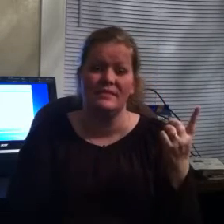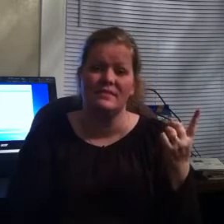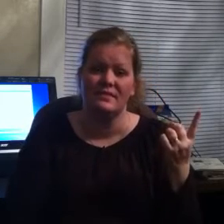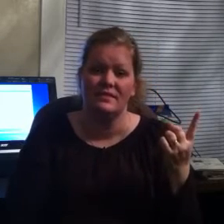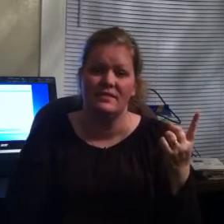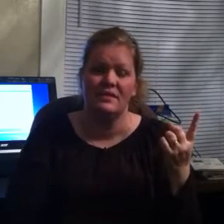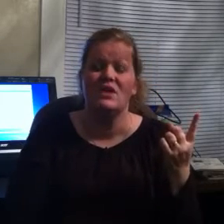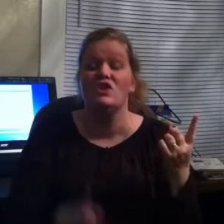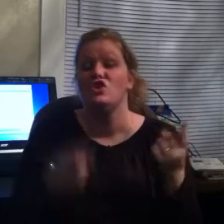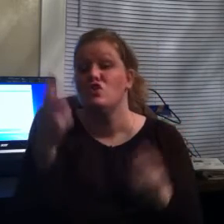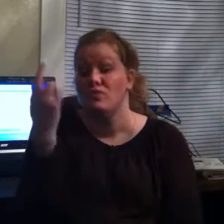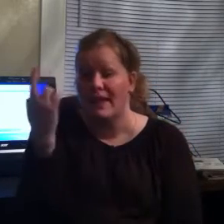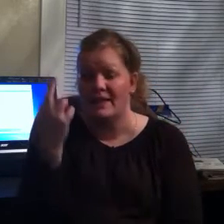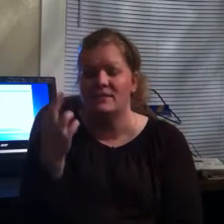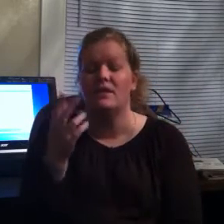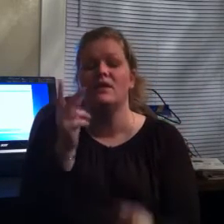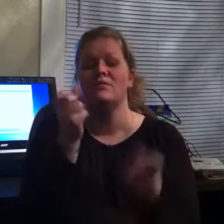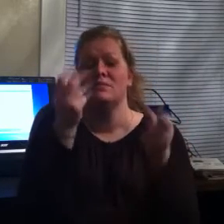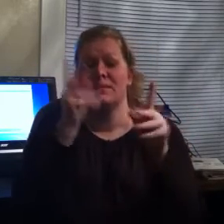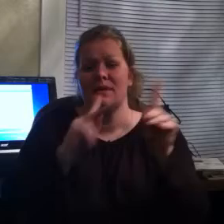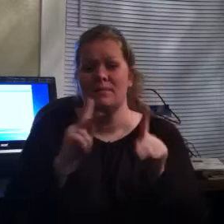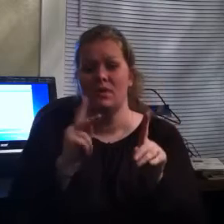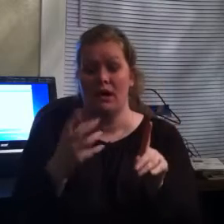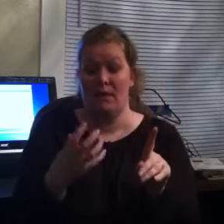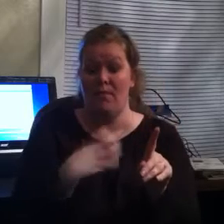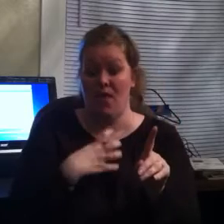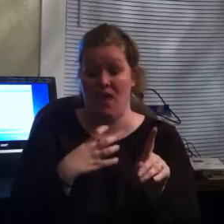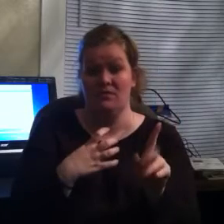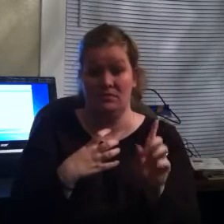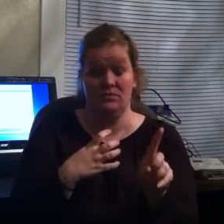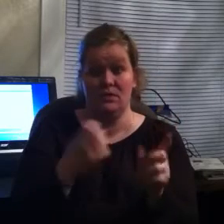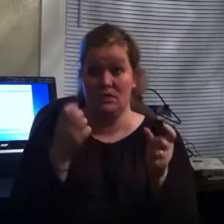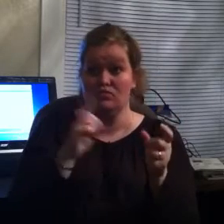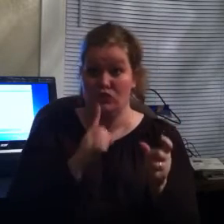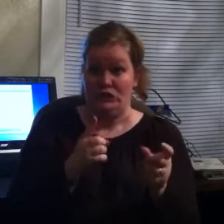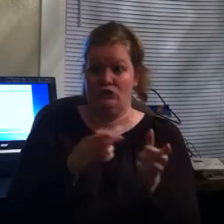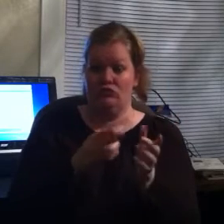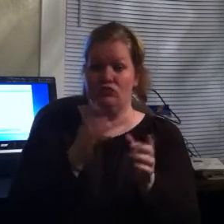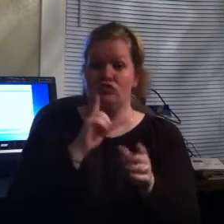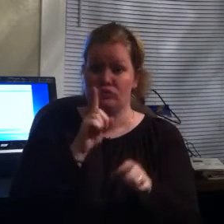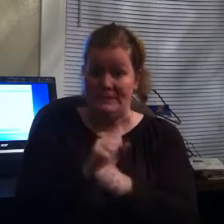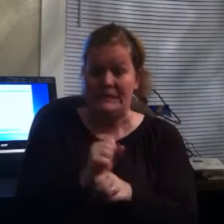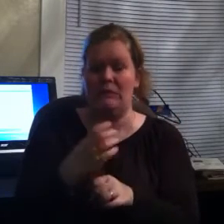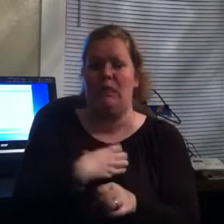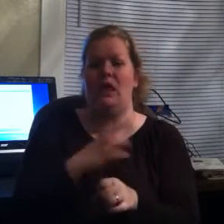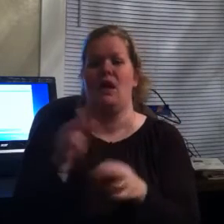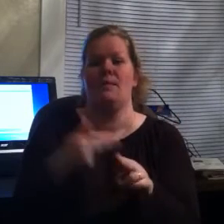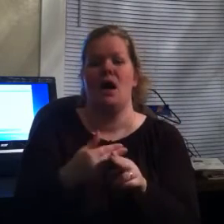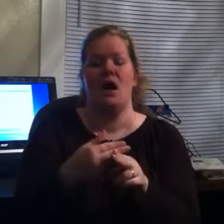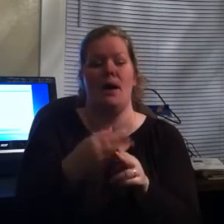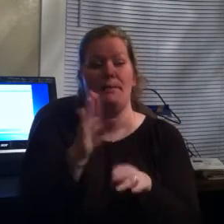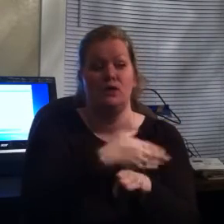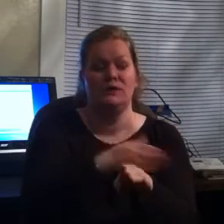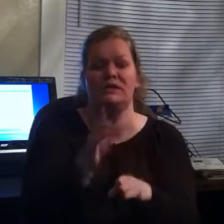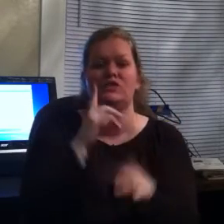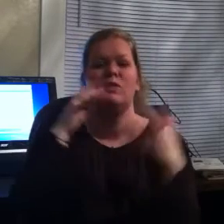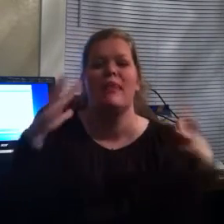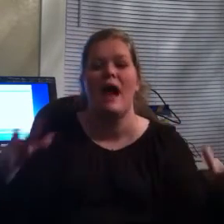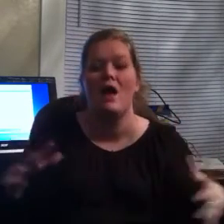Do you realize I've had people actually complain about the fact the music is too loud, and at the very same time, right after